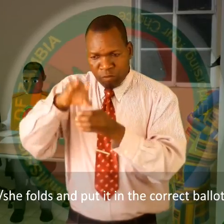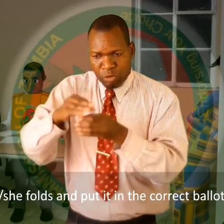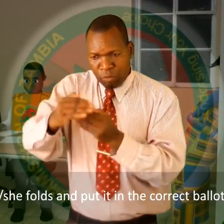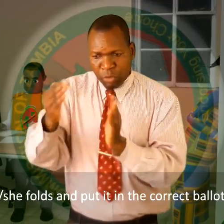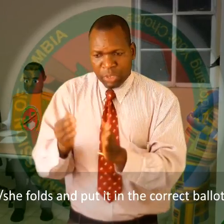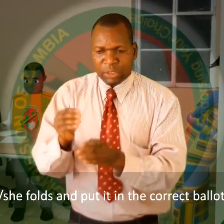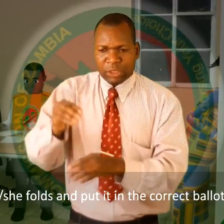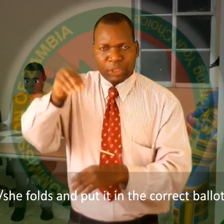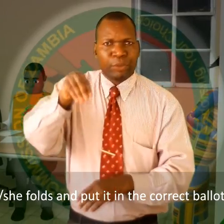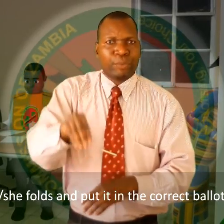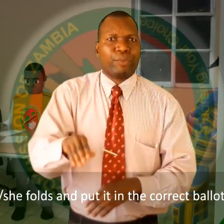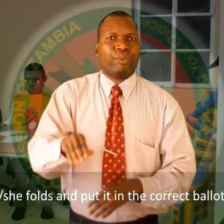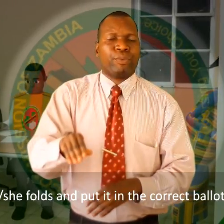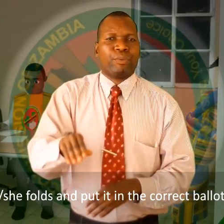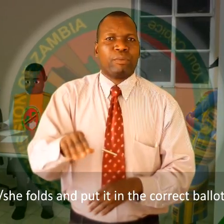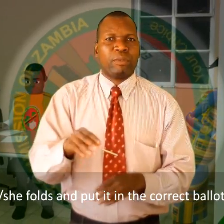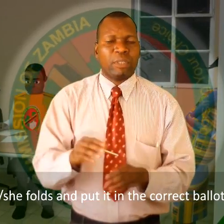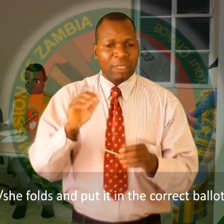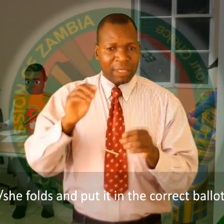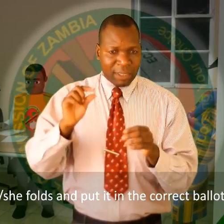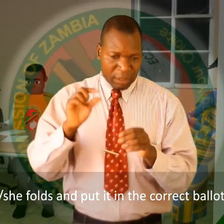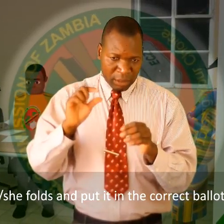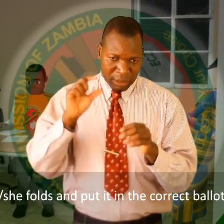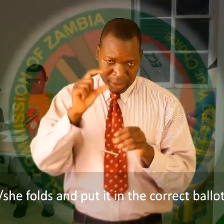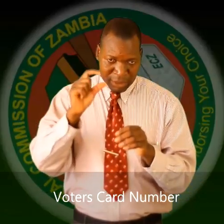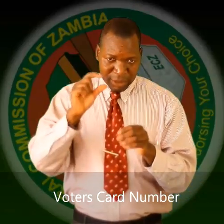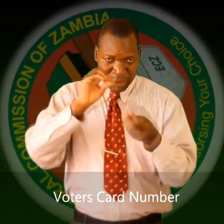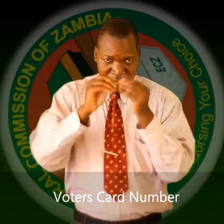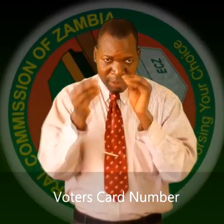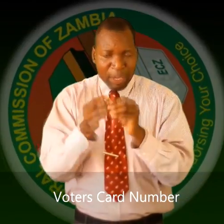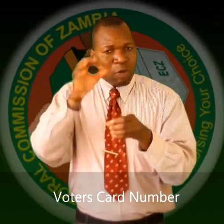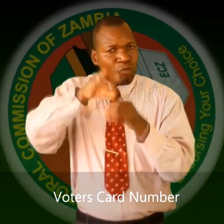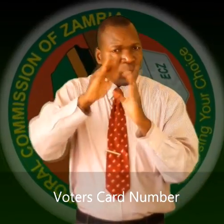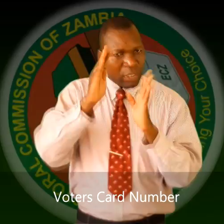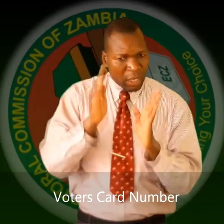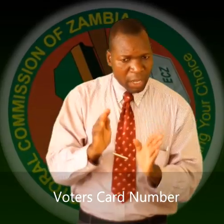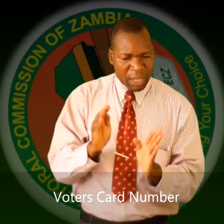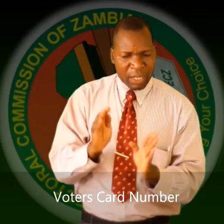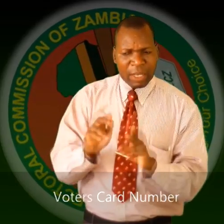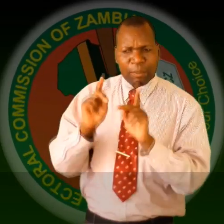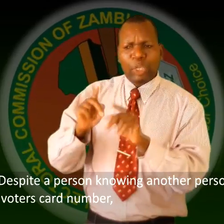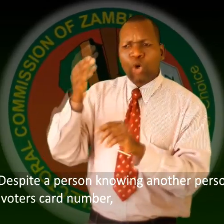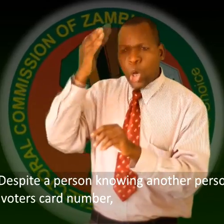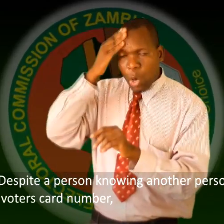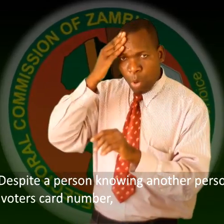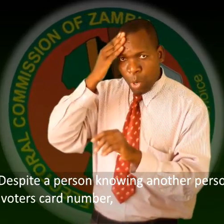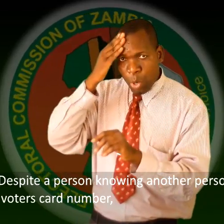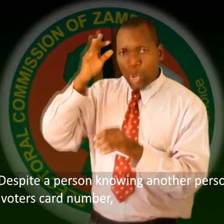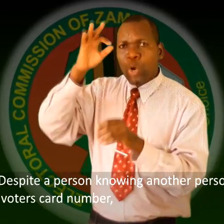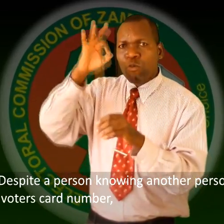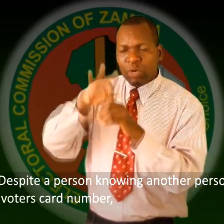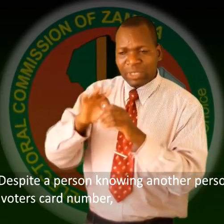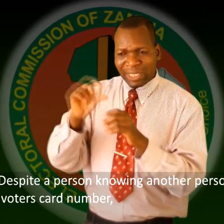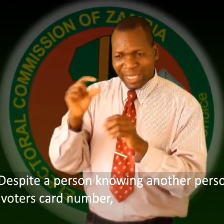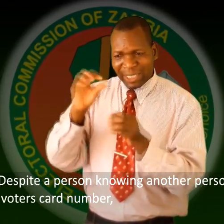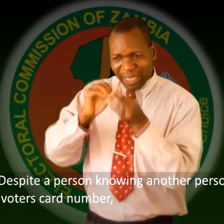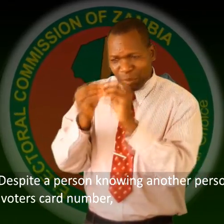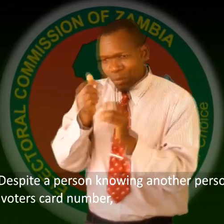she folds and puts it in the correct ballot box. Voter's card number. Despite a person knowing another